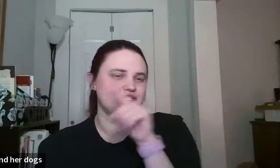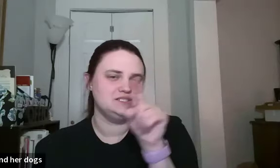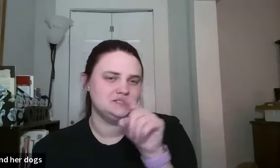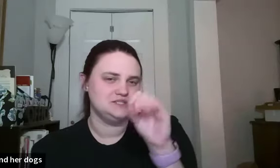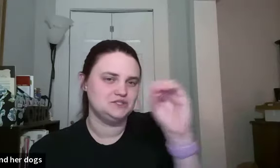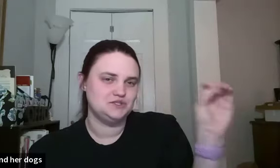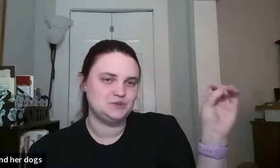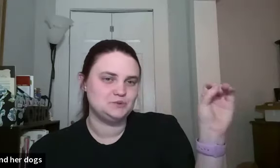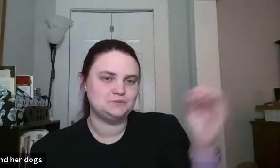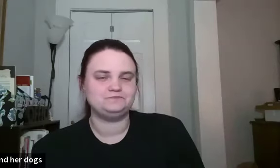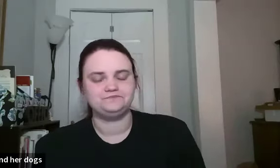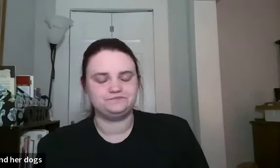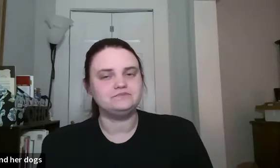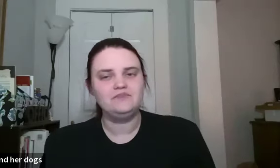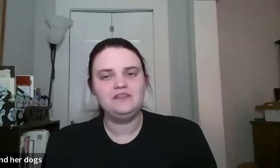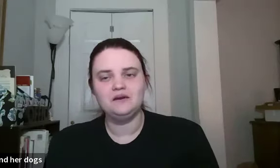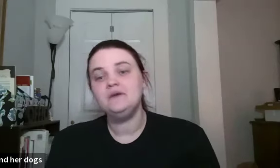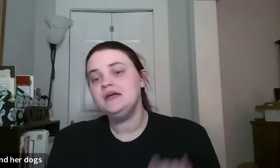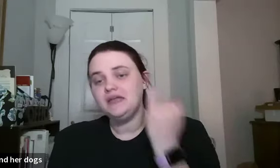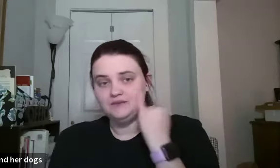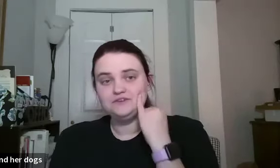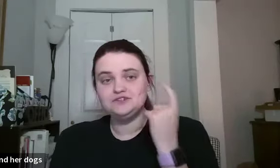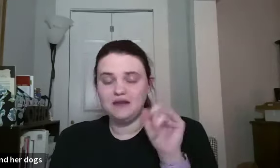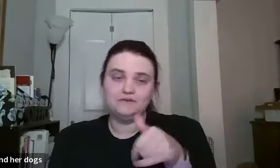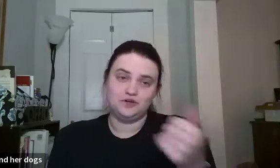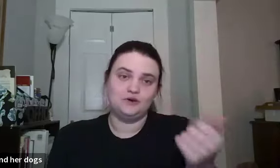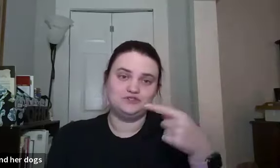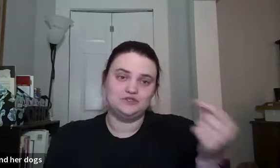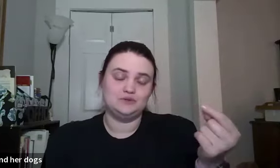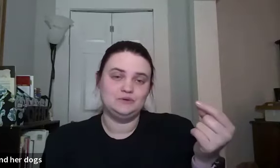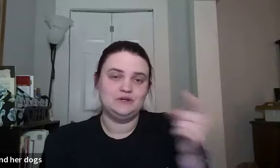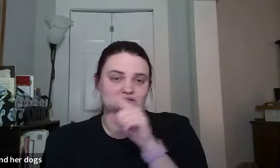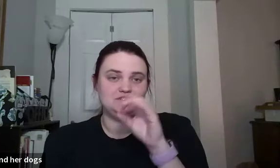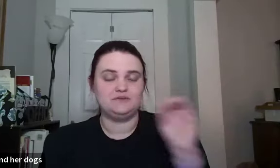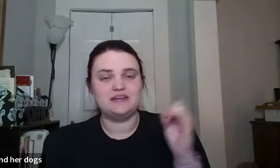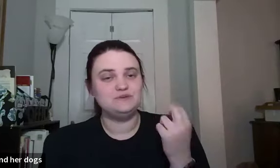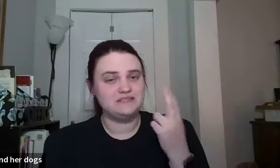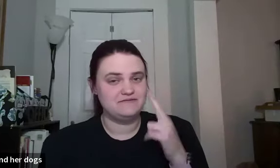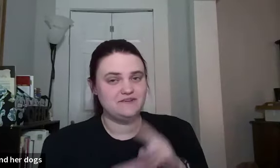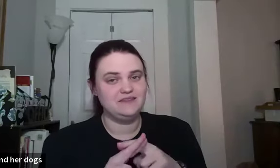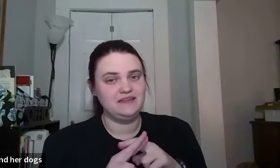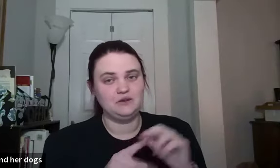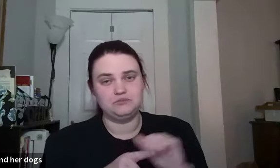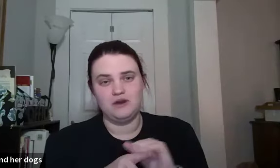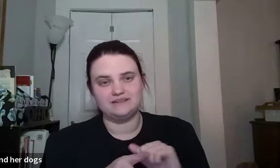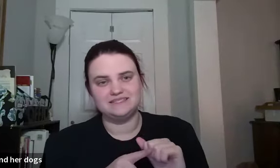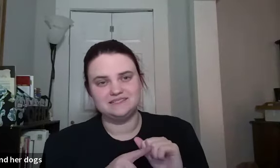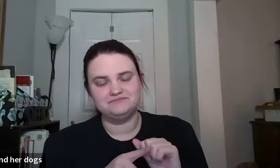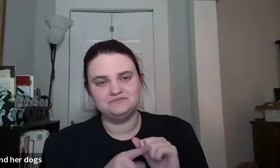just zoo. Um, if you do ever go to the zoo, that is always a fun, like little practice,